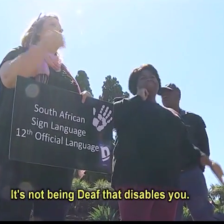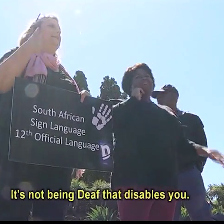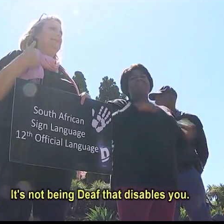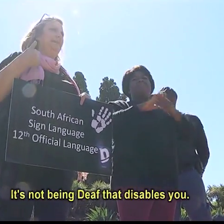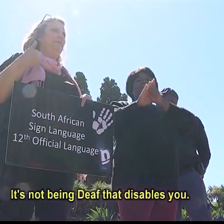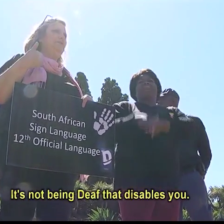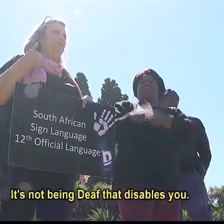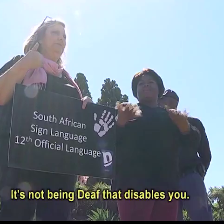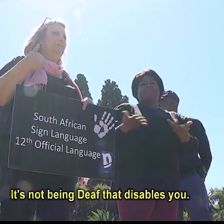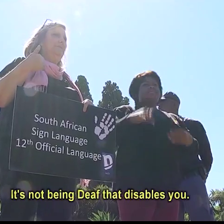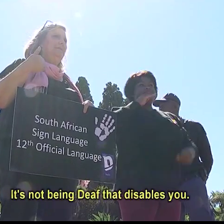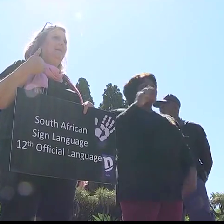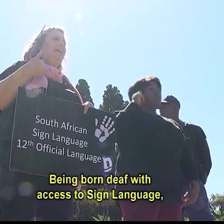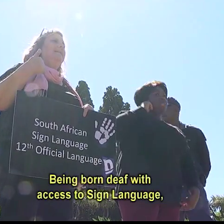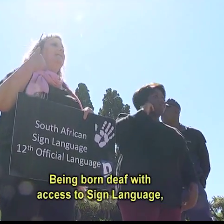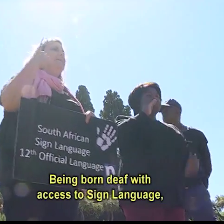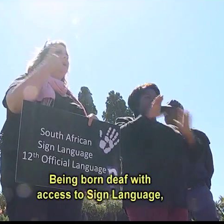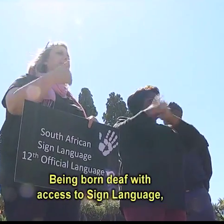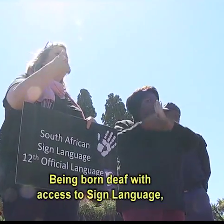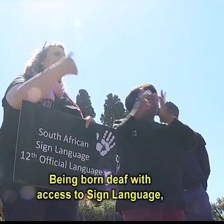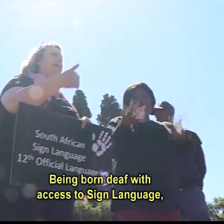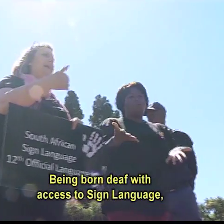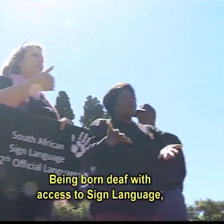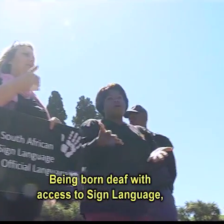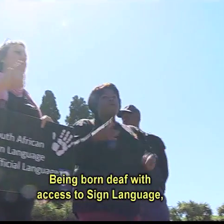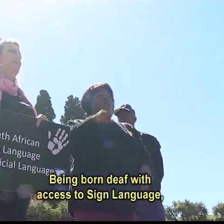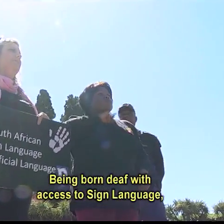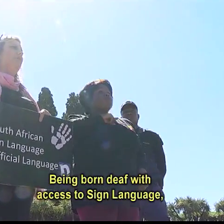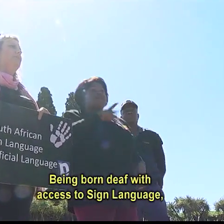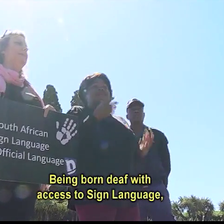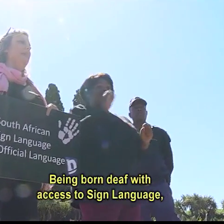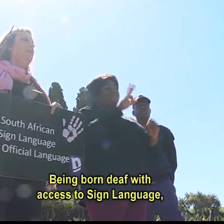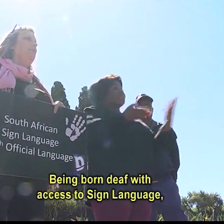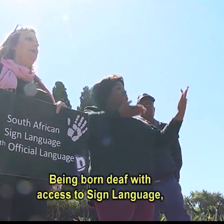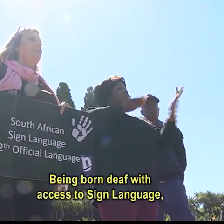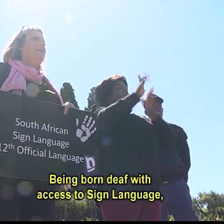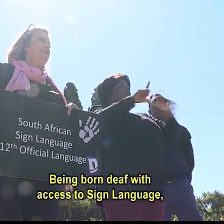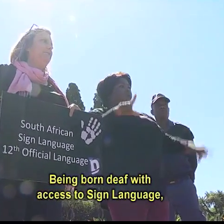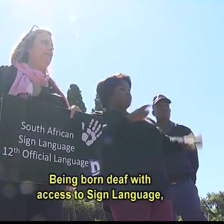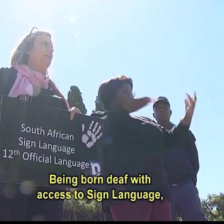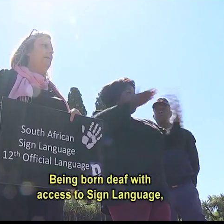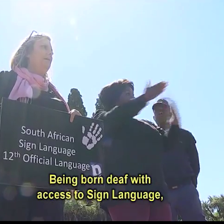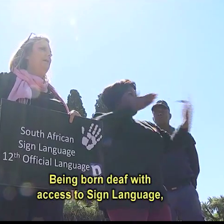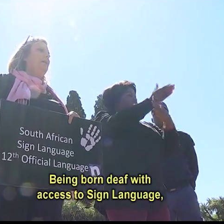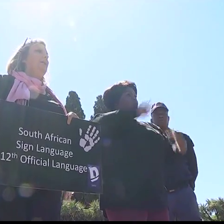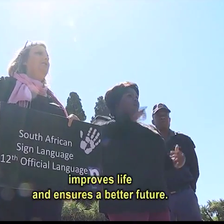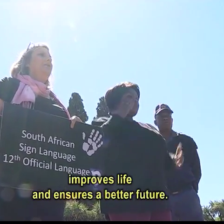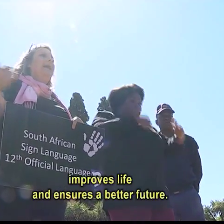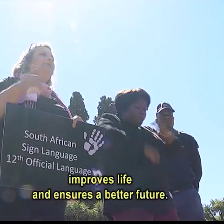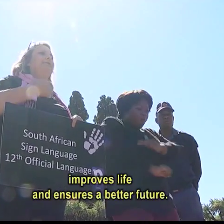that disables you. And that with access to sign language, from the day when you become deaf, you have a